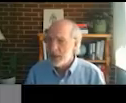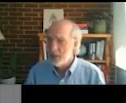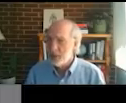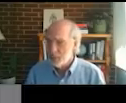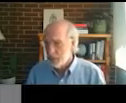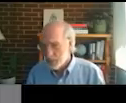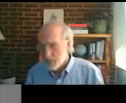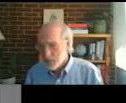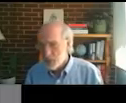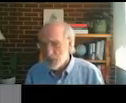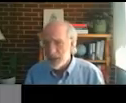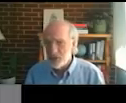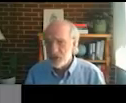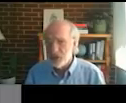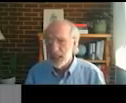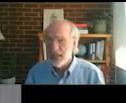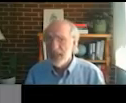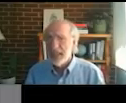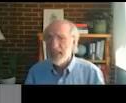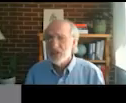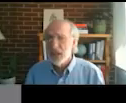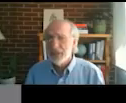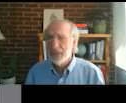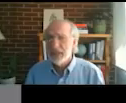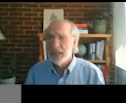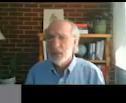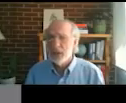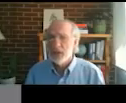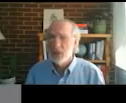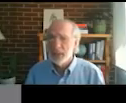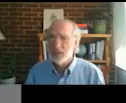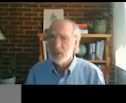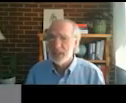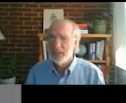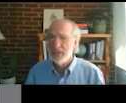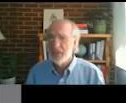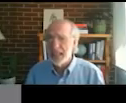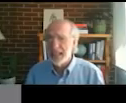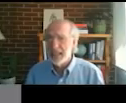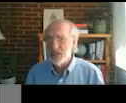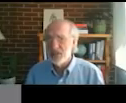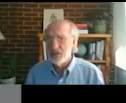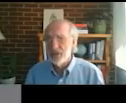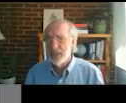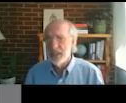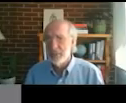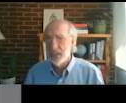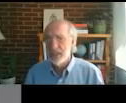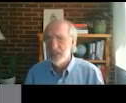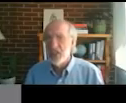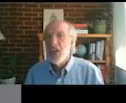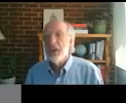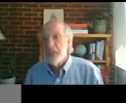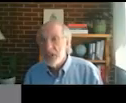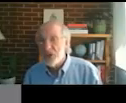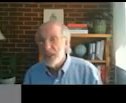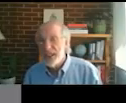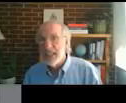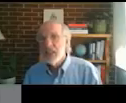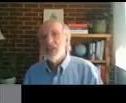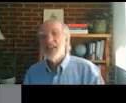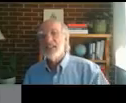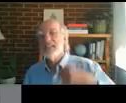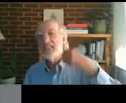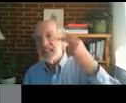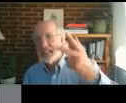quick transfer trial, and it's often one of the quickest ways of fading to independence.